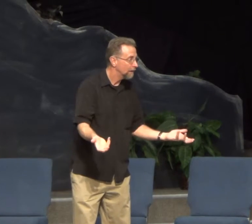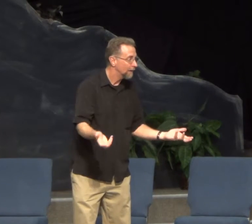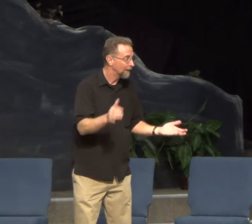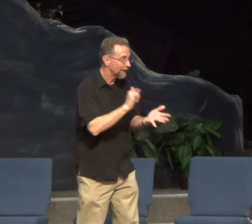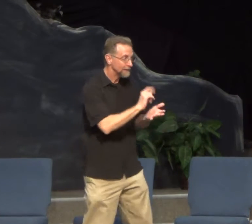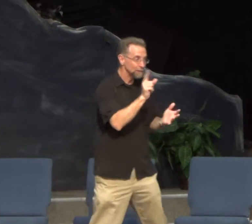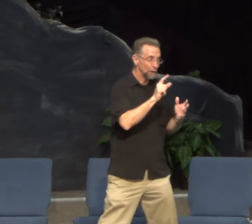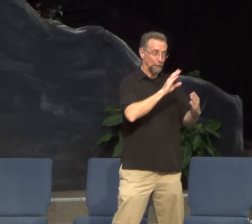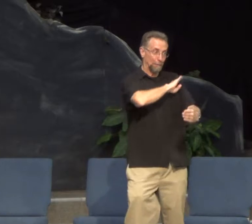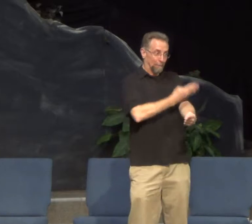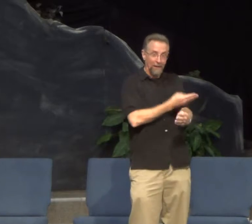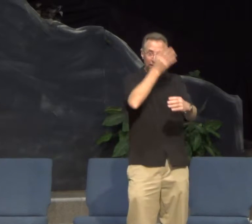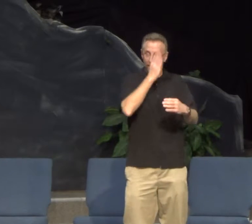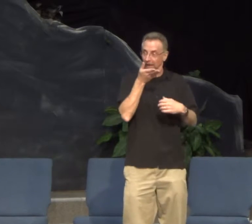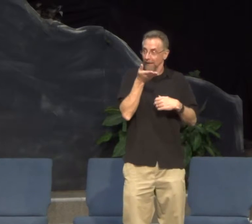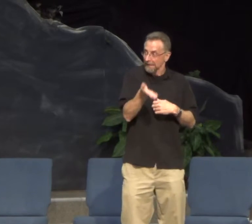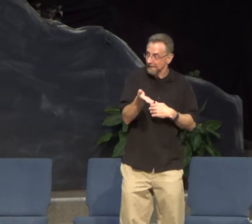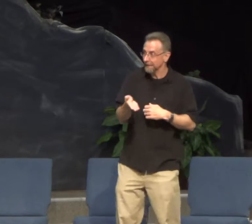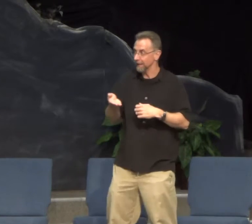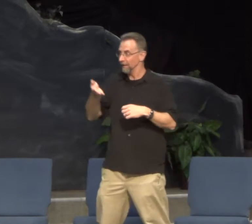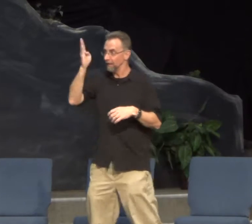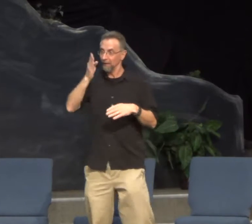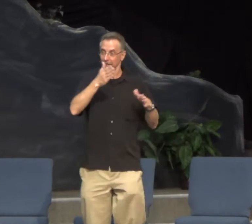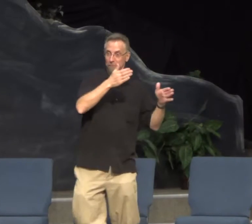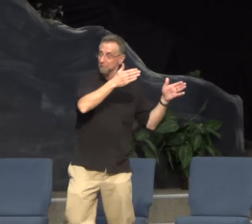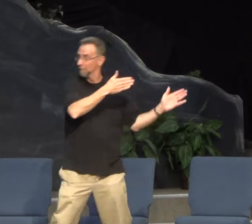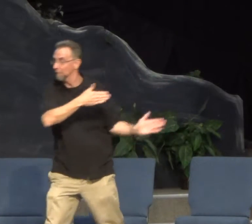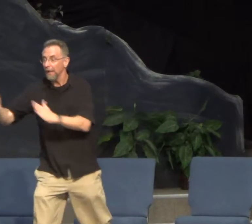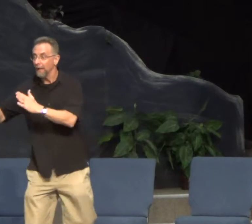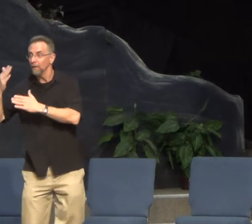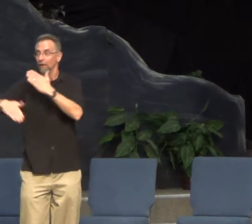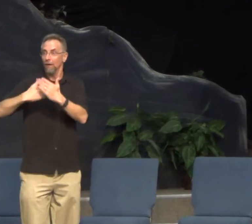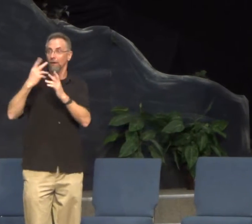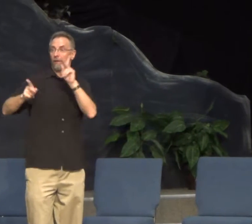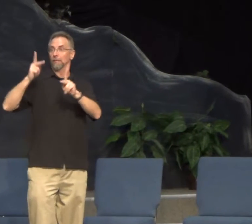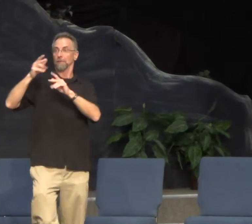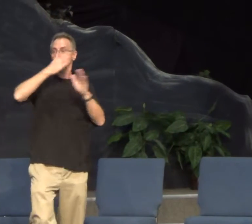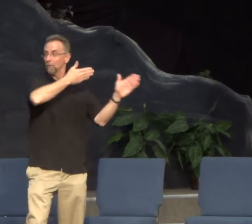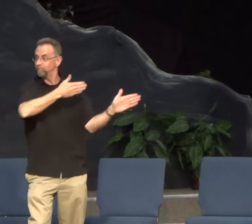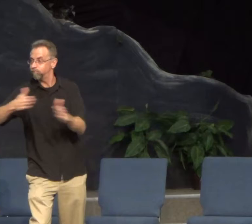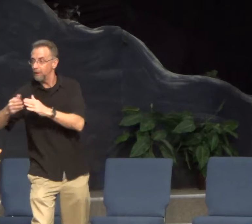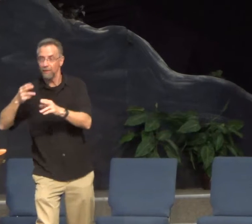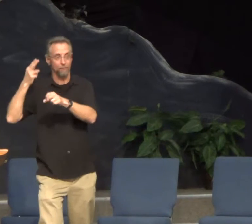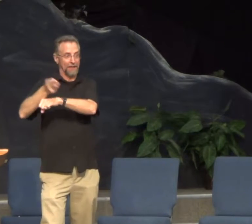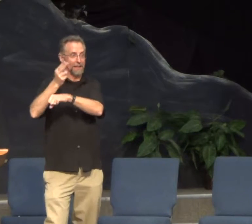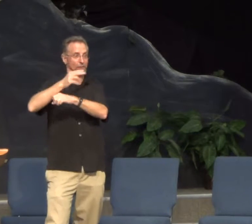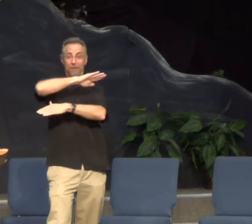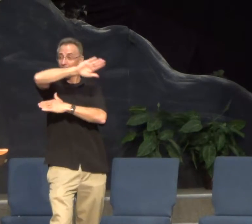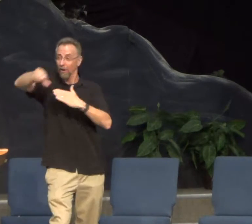If you deny the resurrection, the power of God, then God's plan for all people, his plan